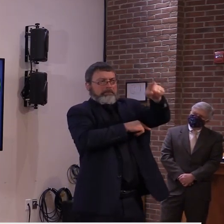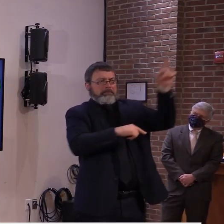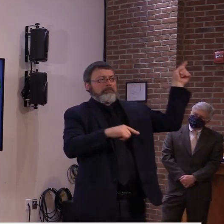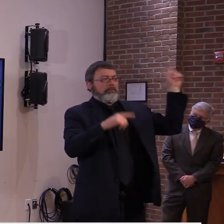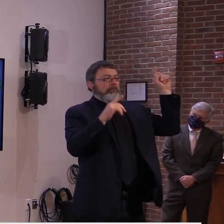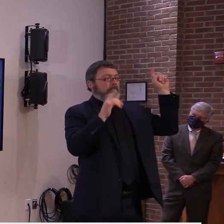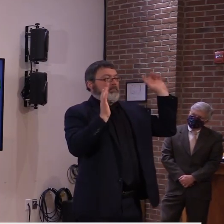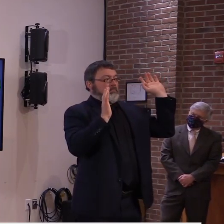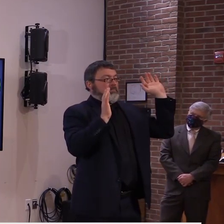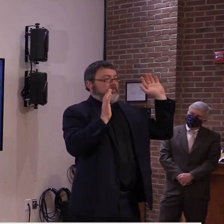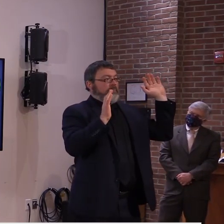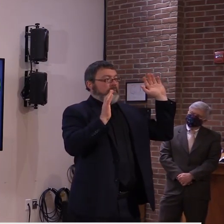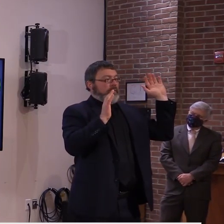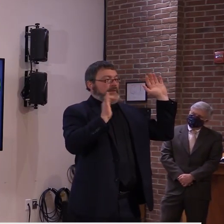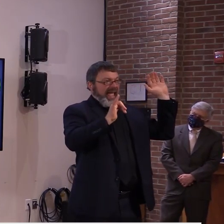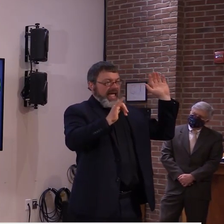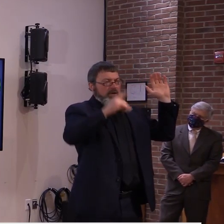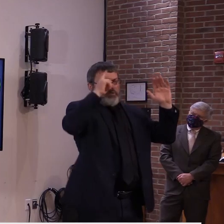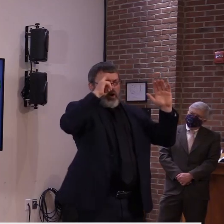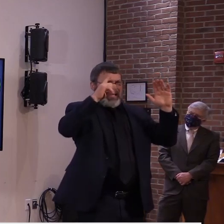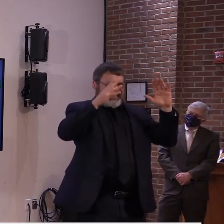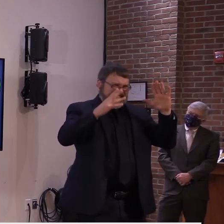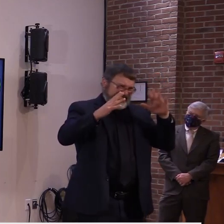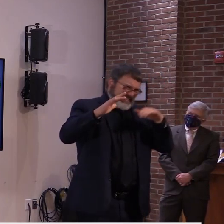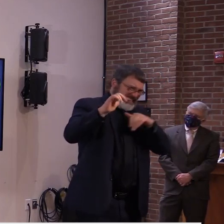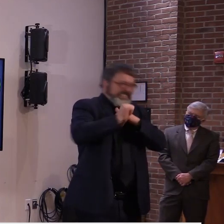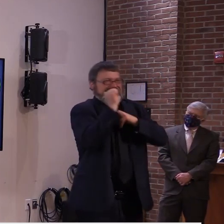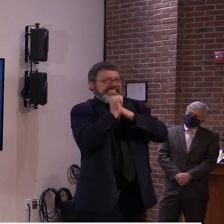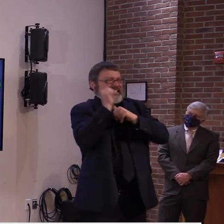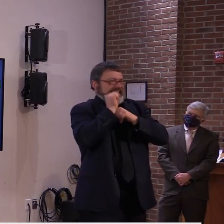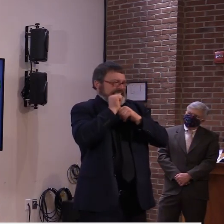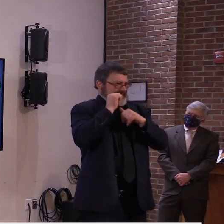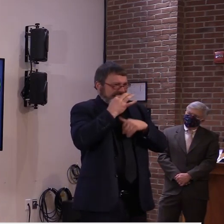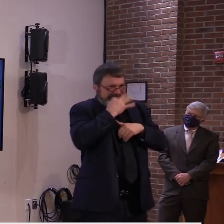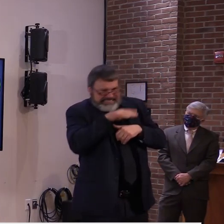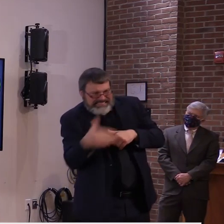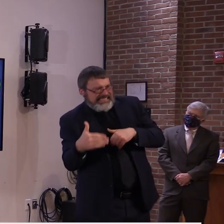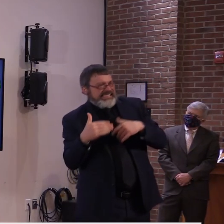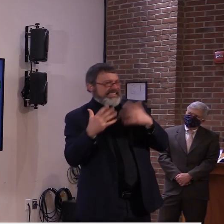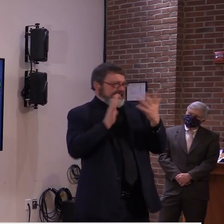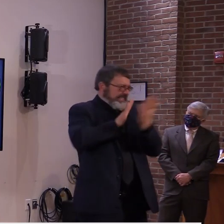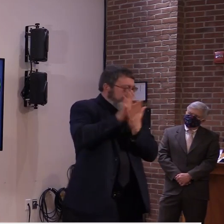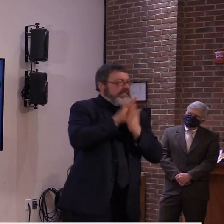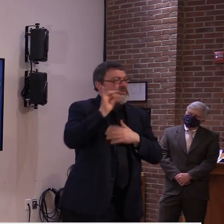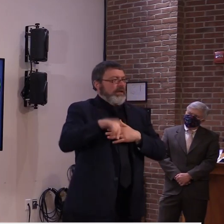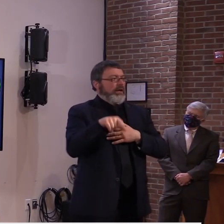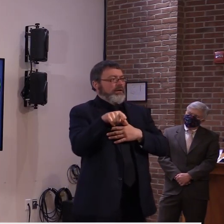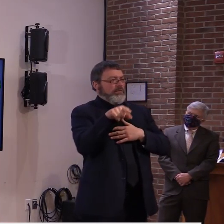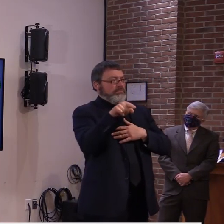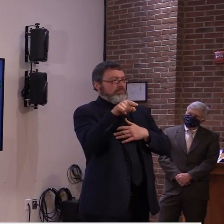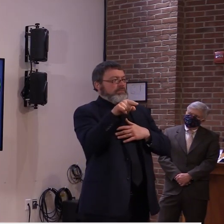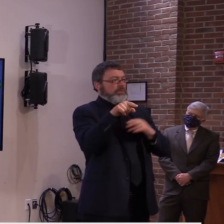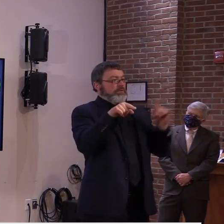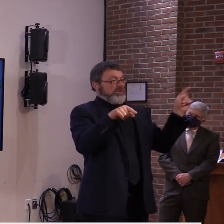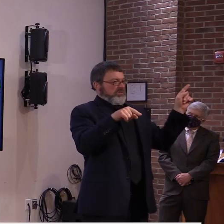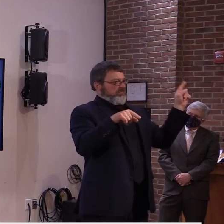part is that the federal alliance with pharmacies, we are taking advantage